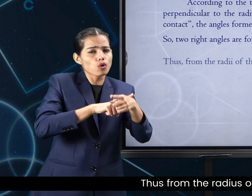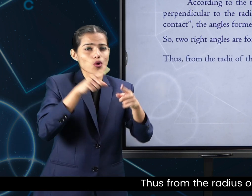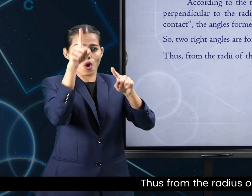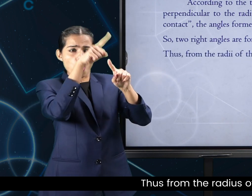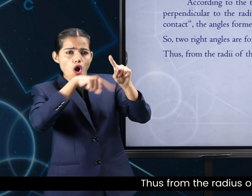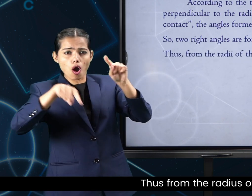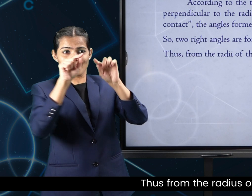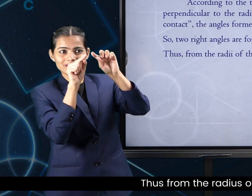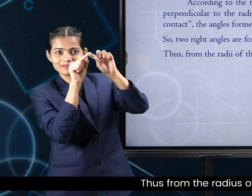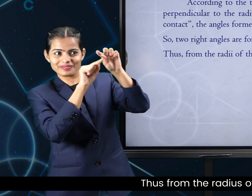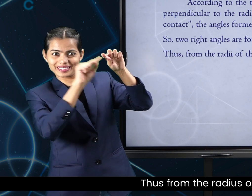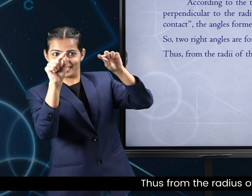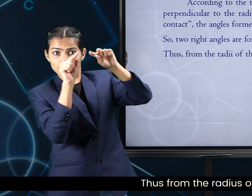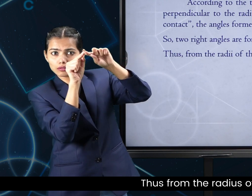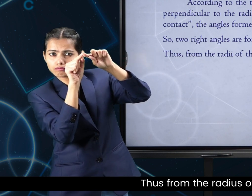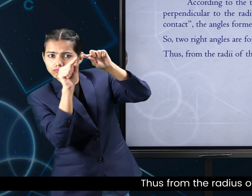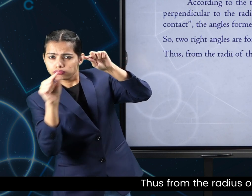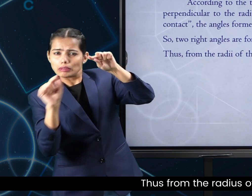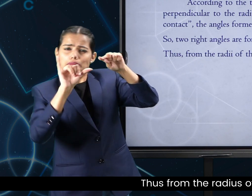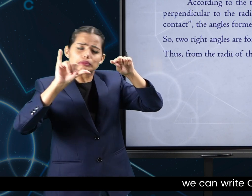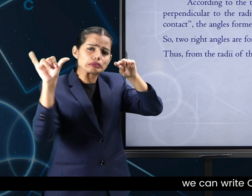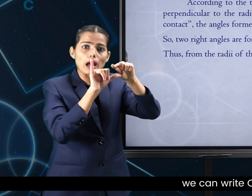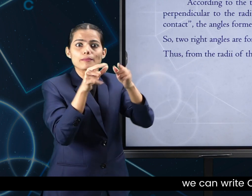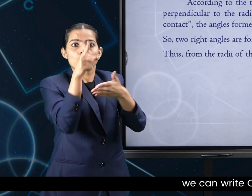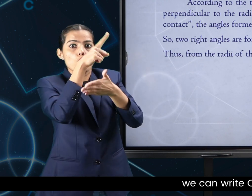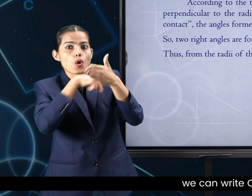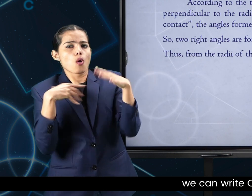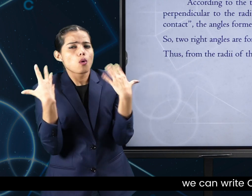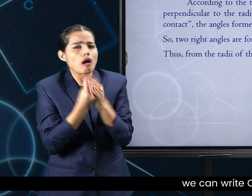Thus, from the radii of the same circle, we can write